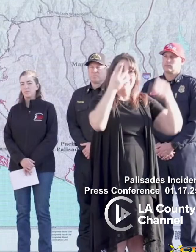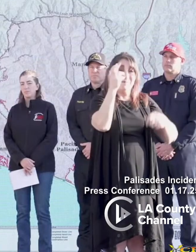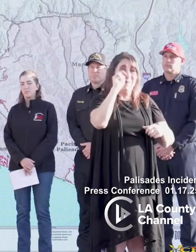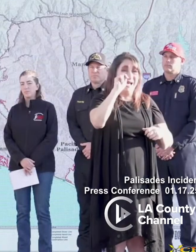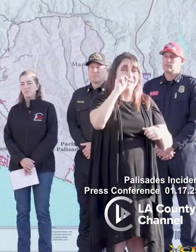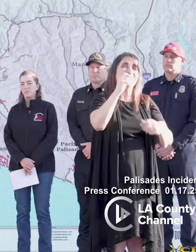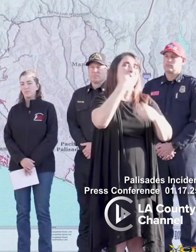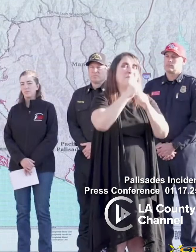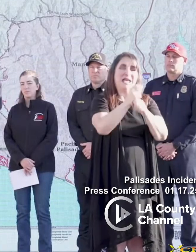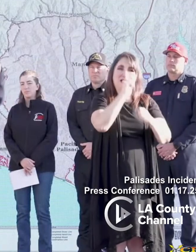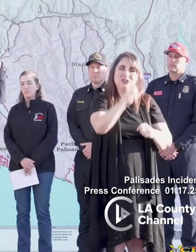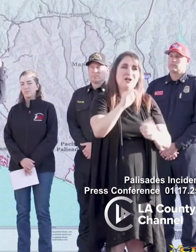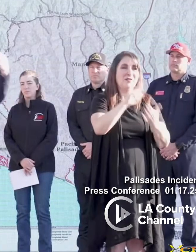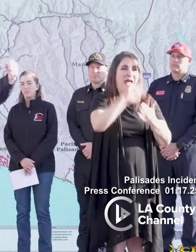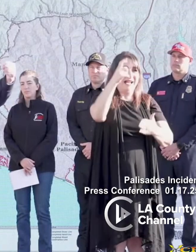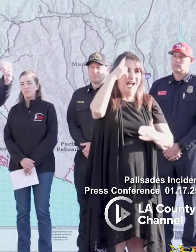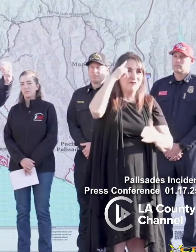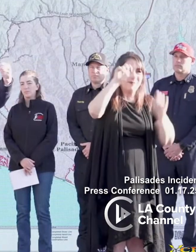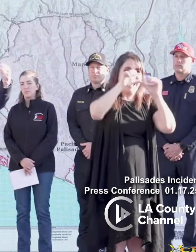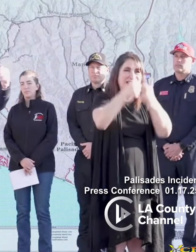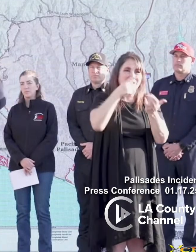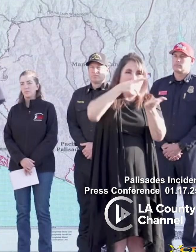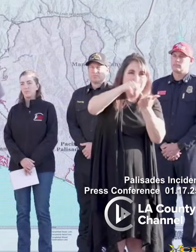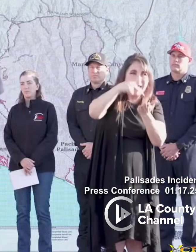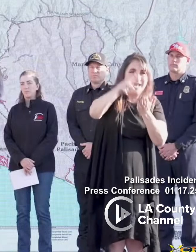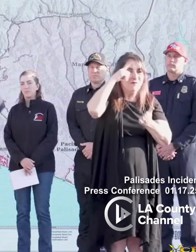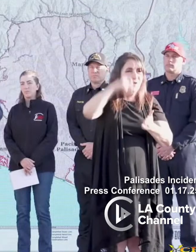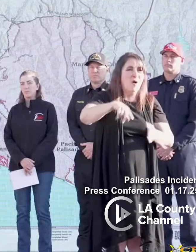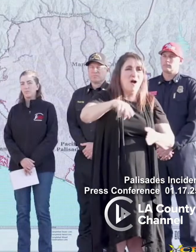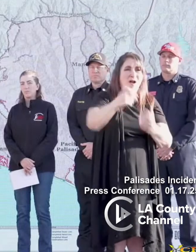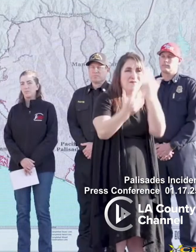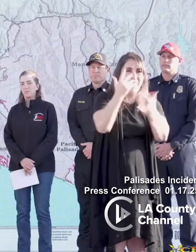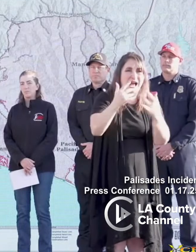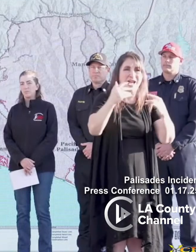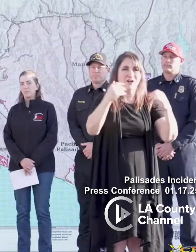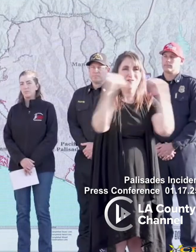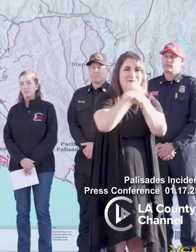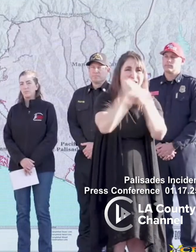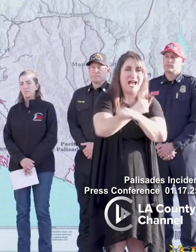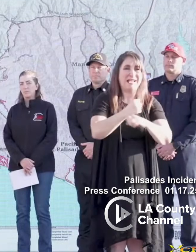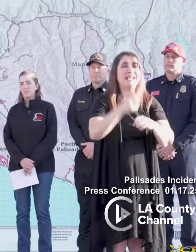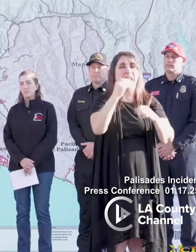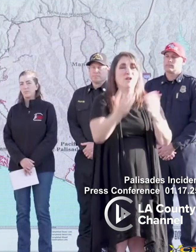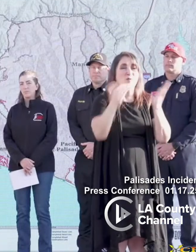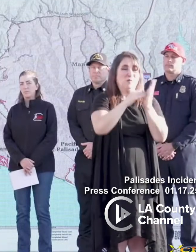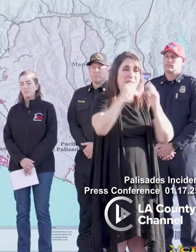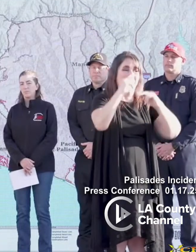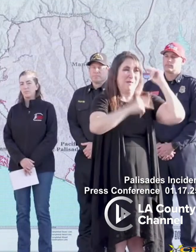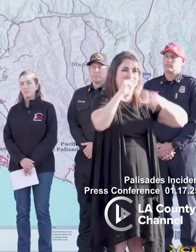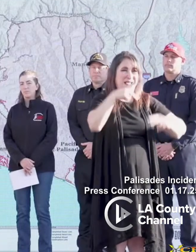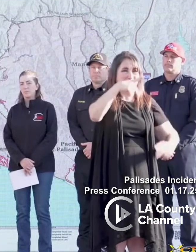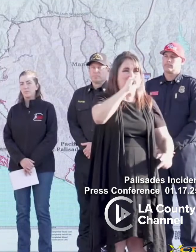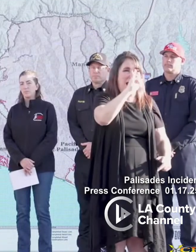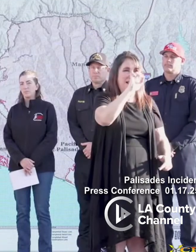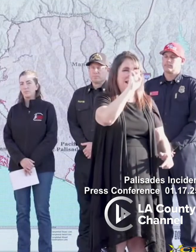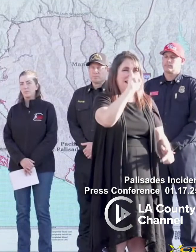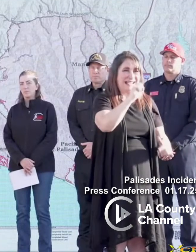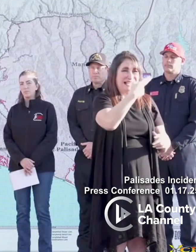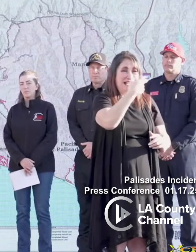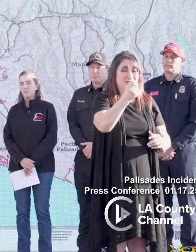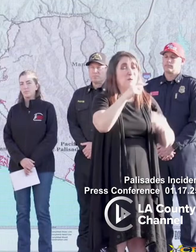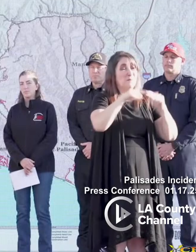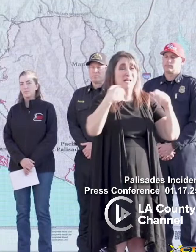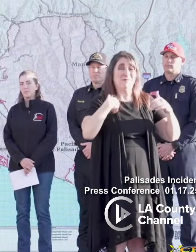paid for their firefighter costs and the rebuilding effort, including Palisades High School. but we're going to have to do a lot